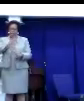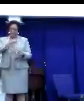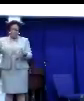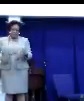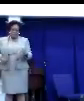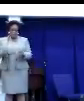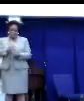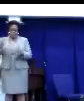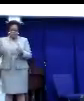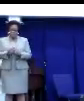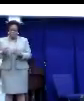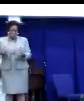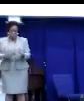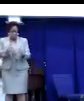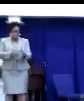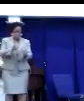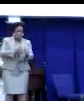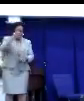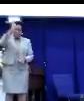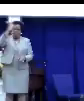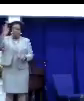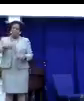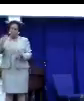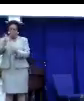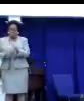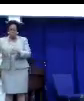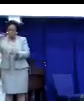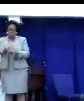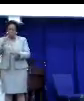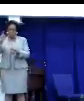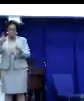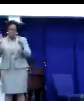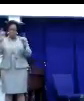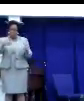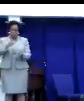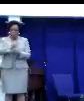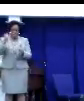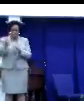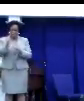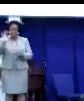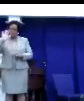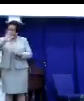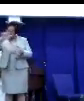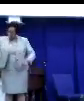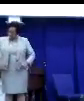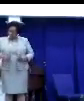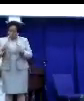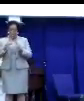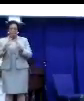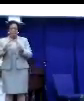he would run to God. And every time you get in a situation in your life, you ought to run to